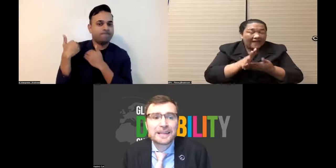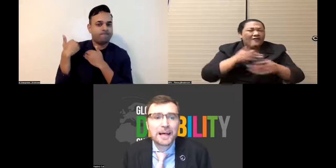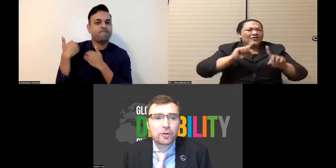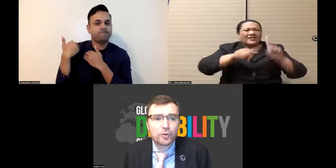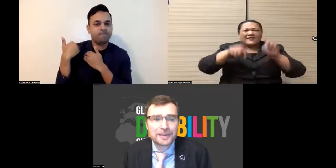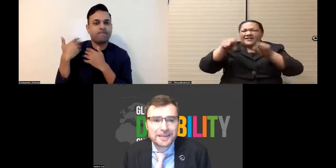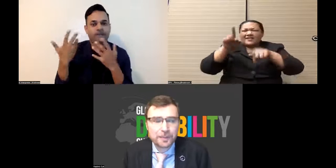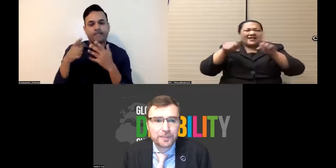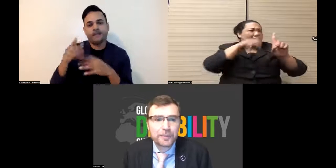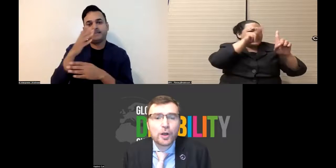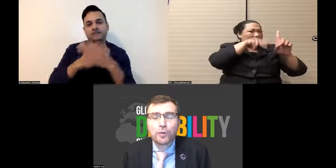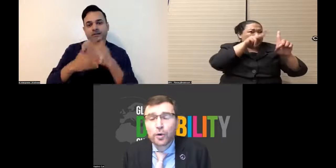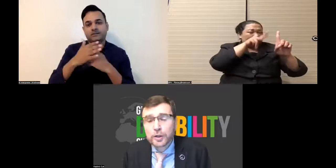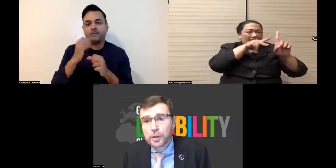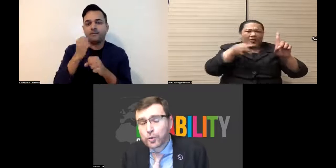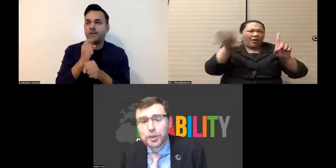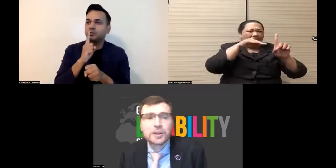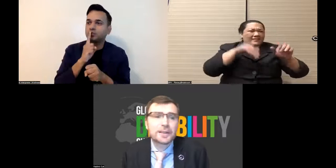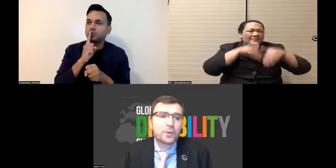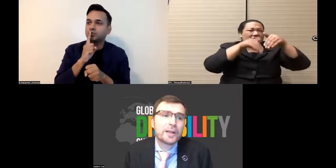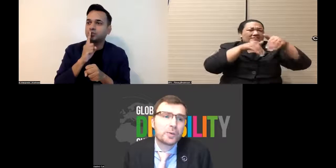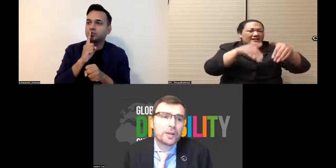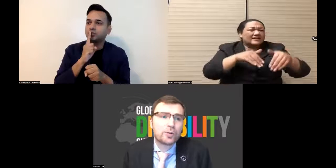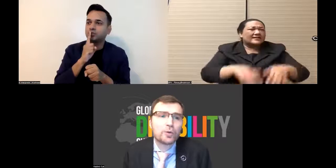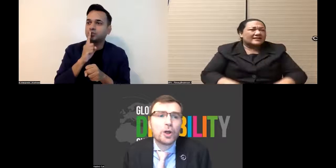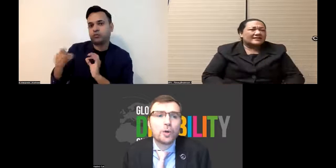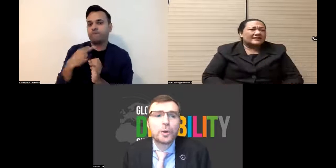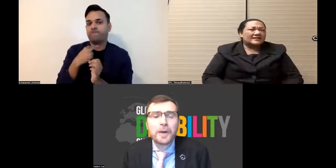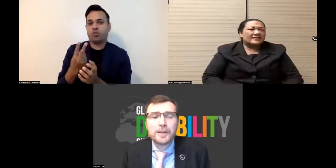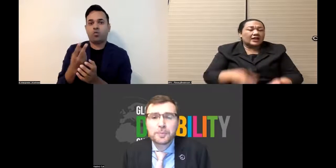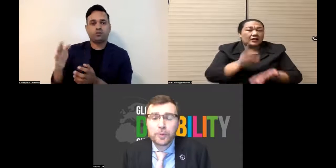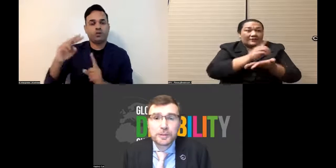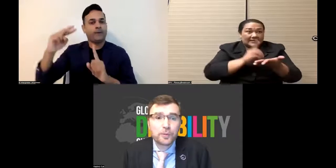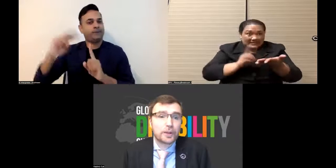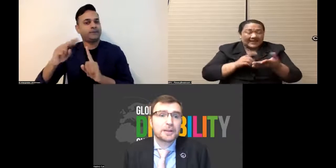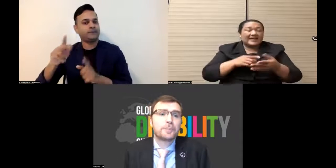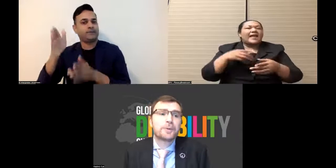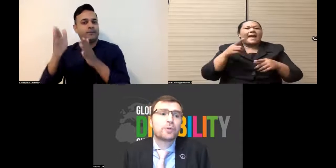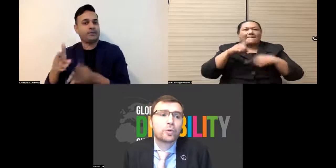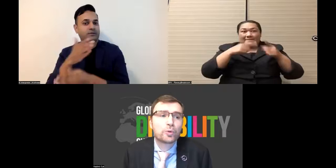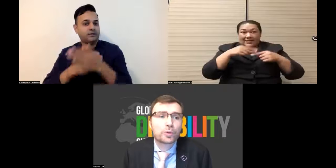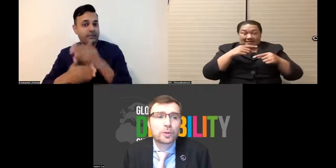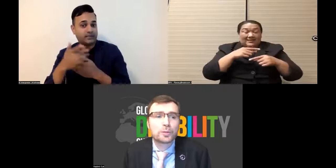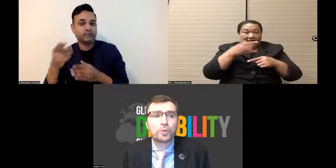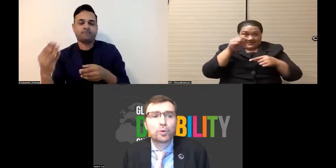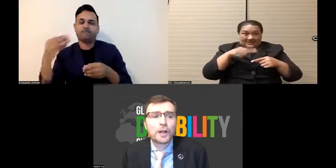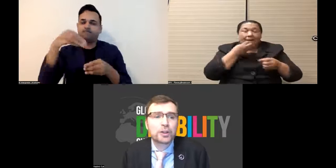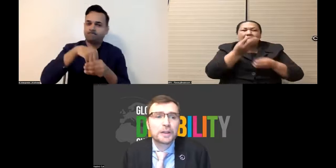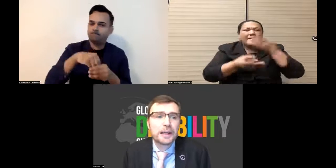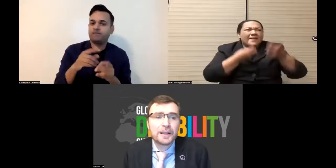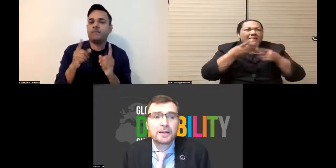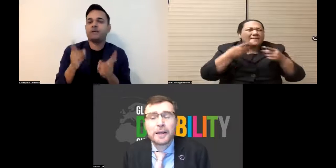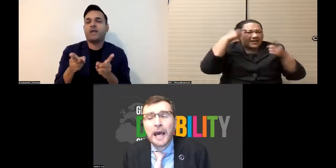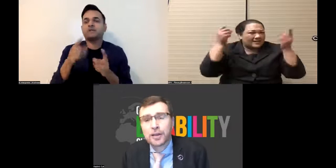and design of the summit. For GDS 2022, we made this possible, for example, through